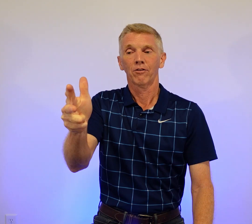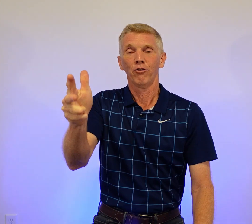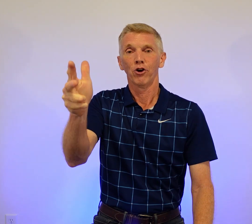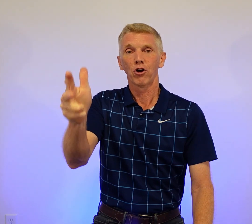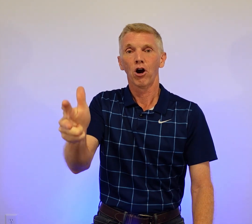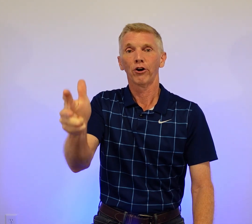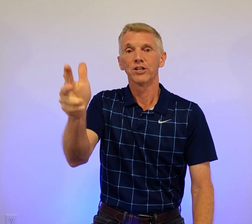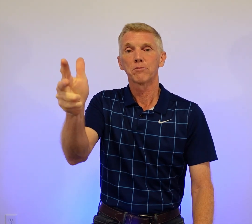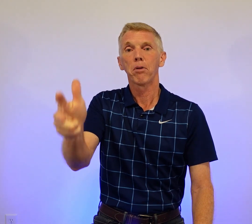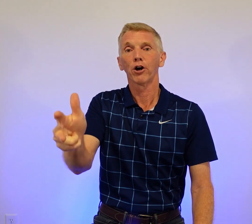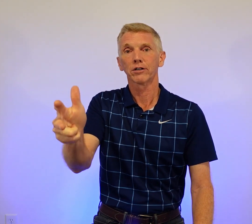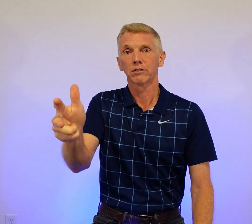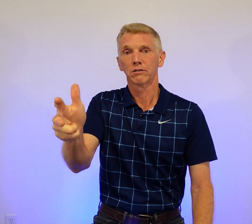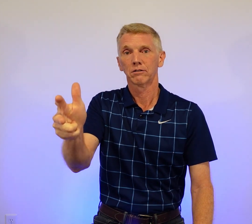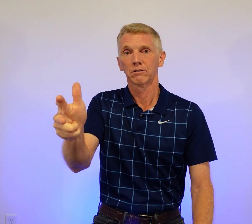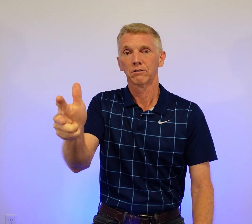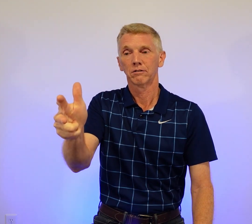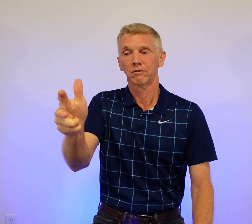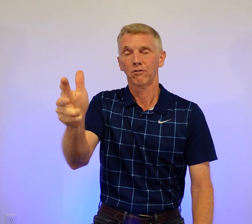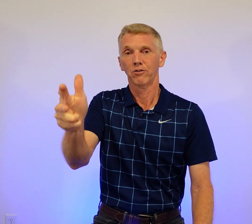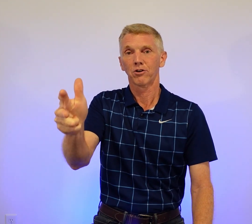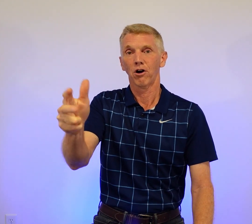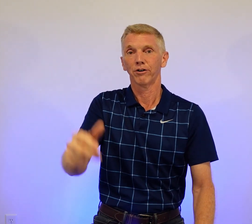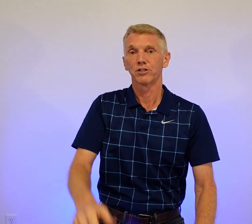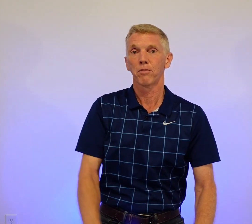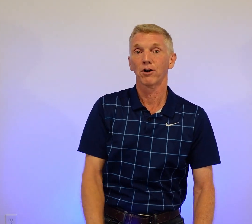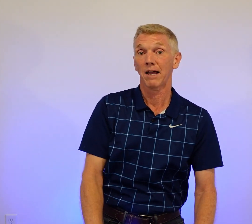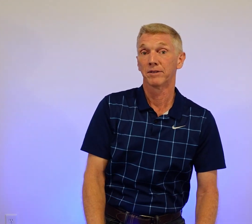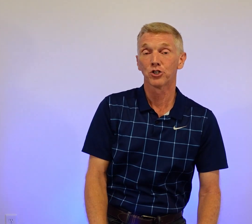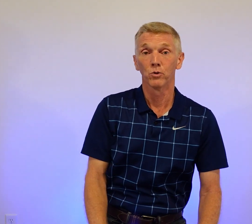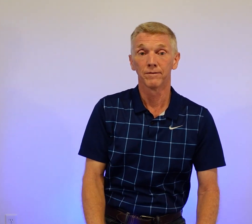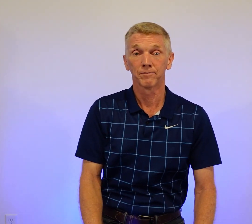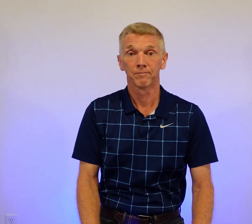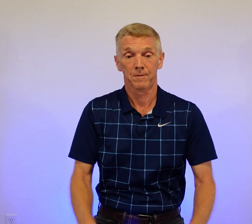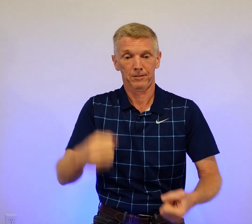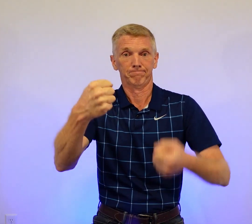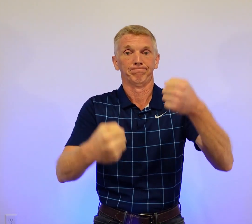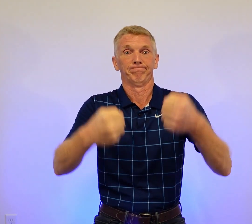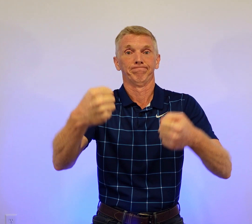The car is parked. The car is parked. How about this one?